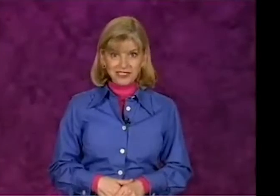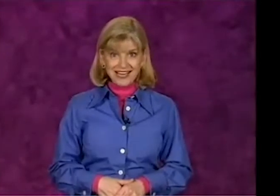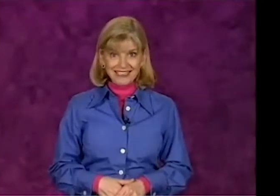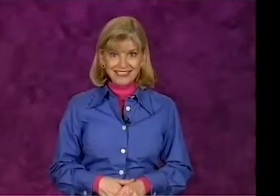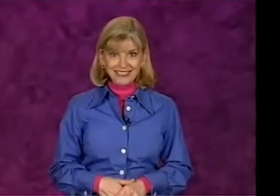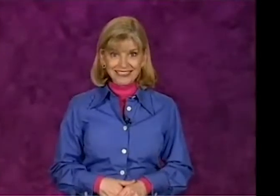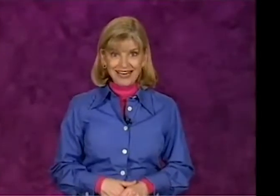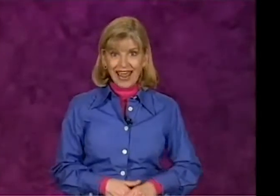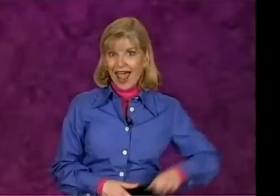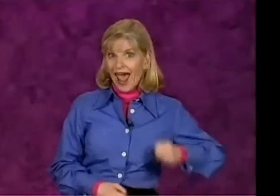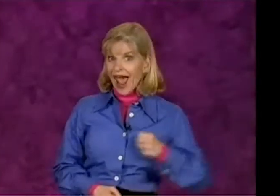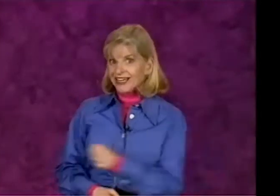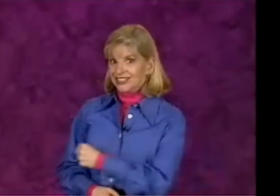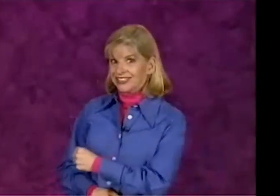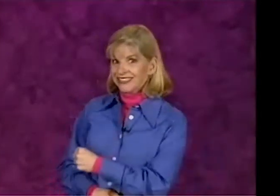set? Action!